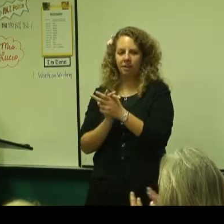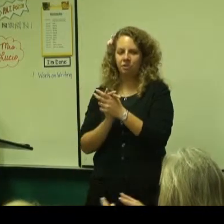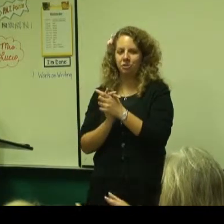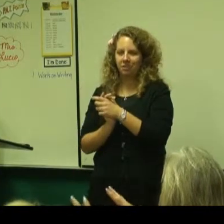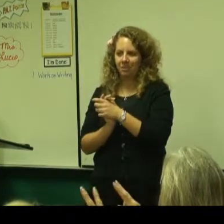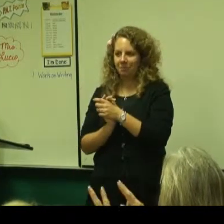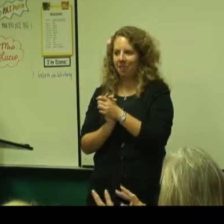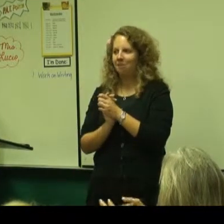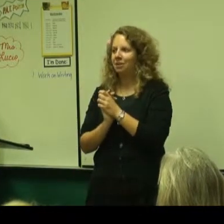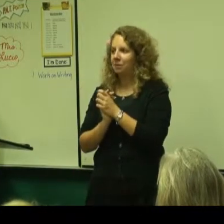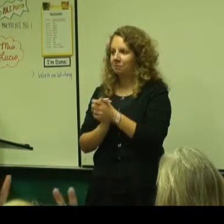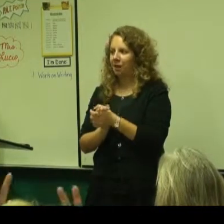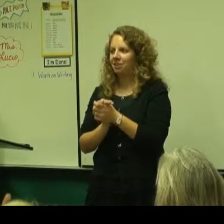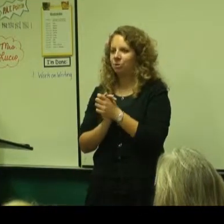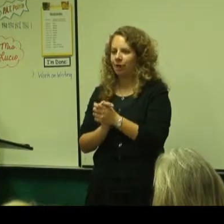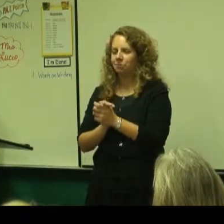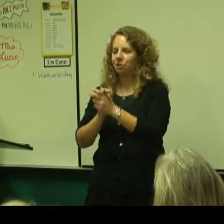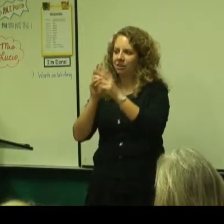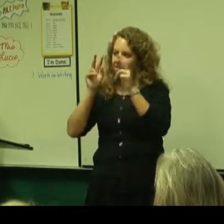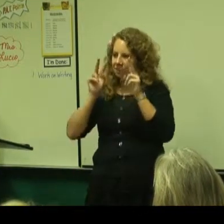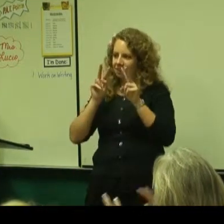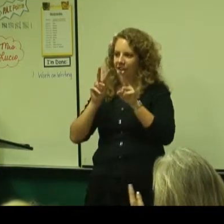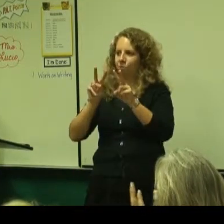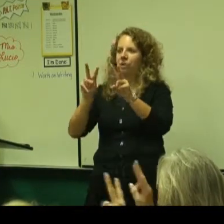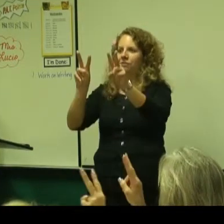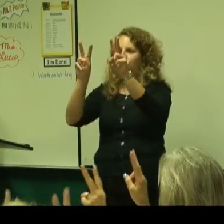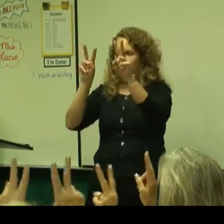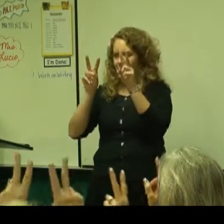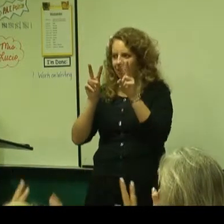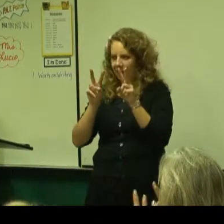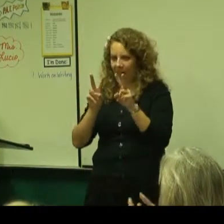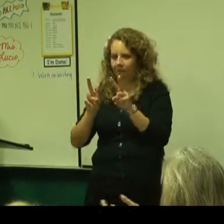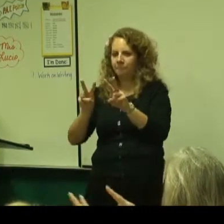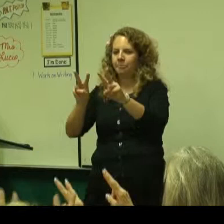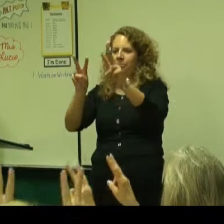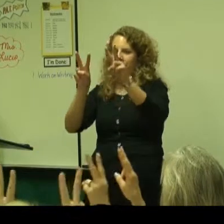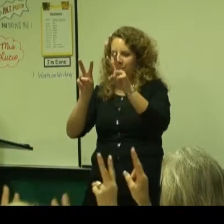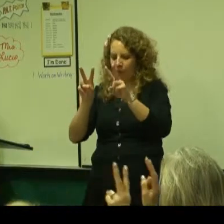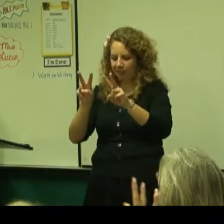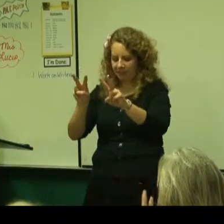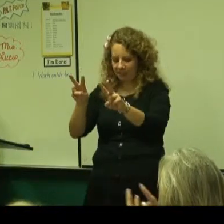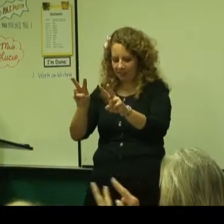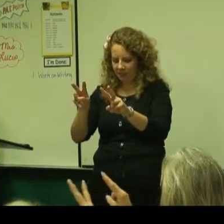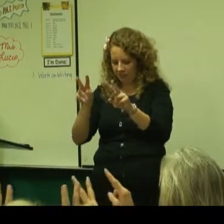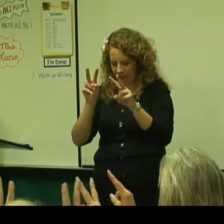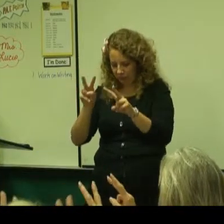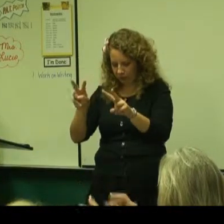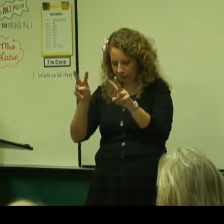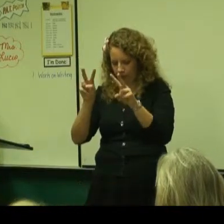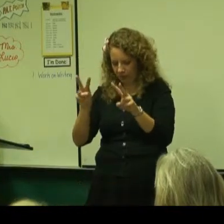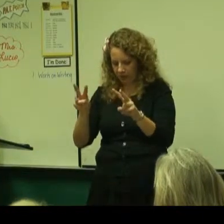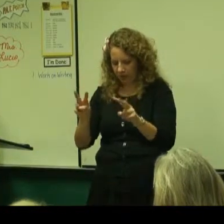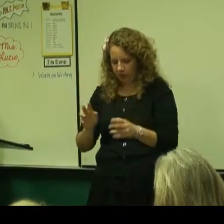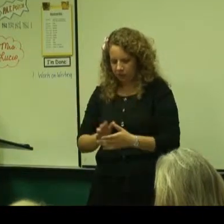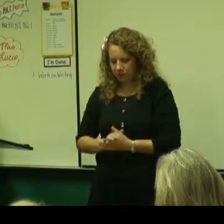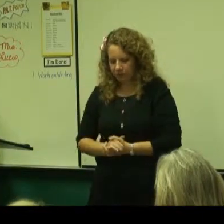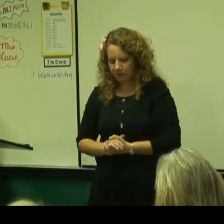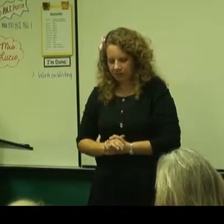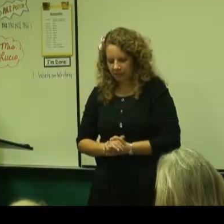like Jesus coming back, the rapture. It's like looking forward to it, like expectancy of it, like looking forward. So I would